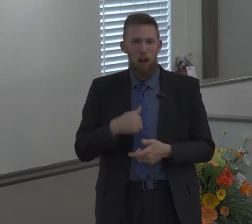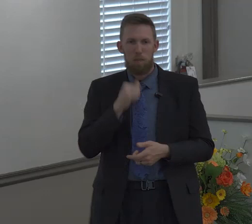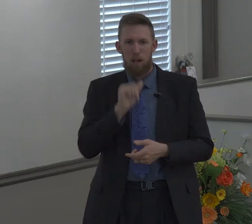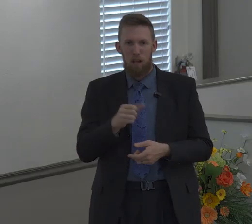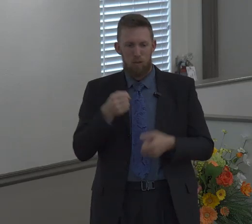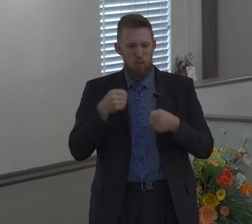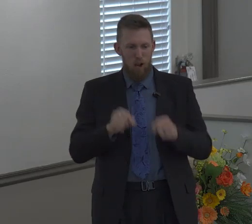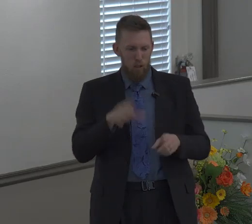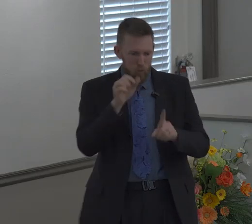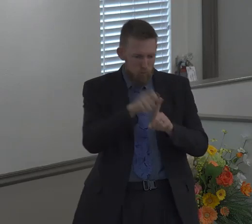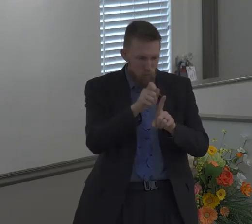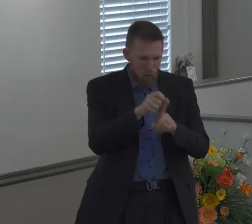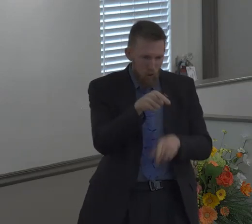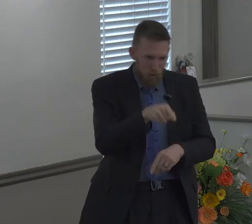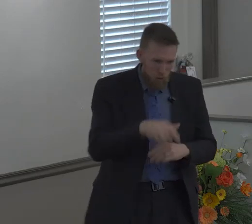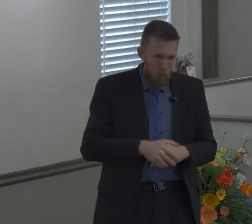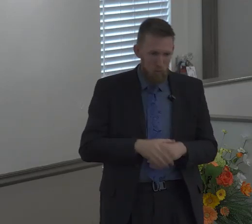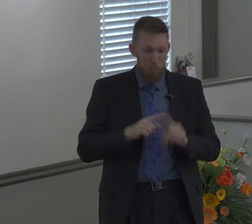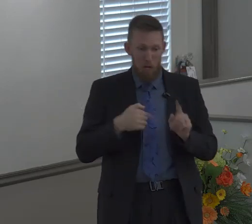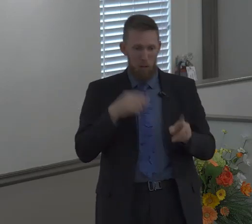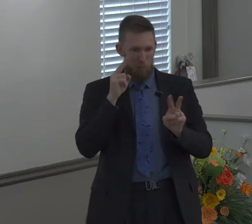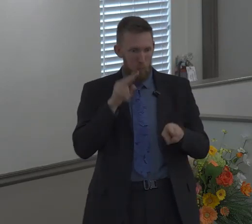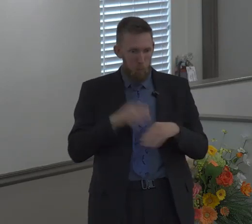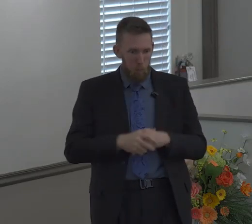I'm not over here convicting you. I'm just over here.